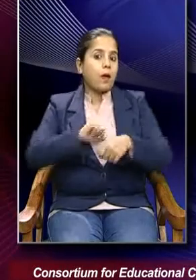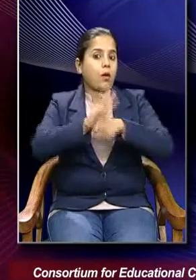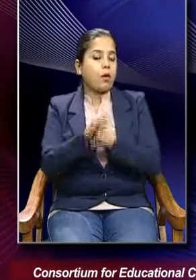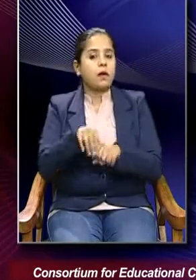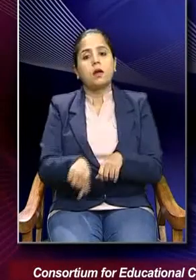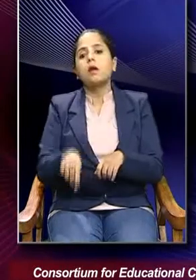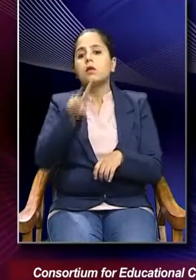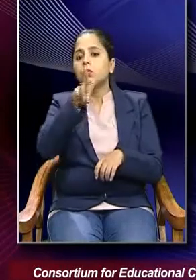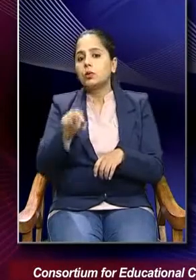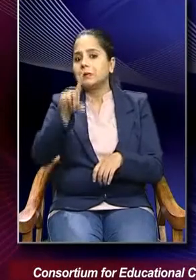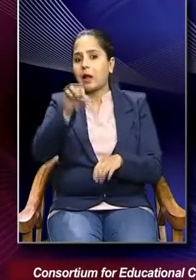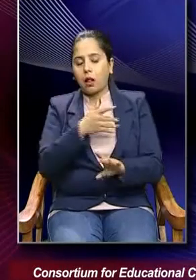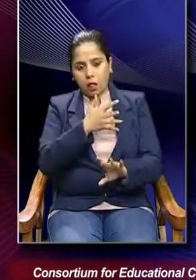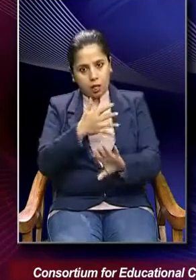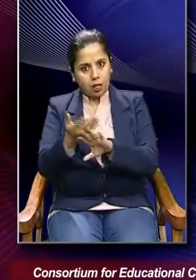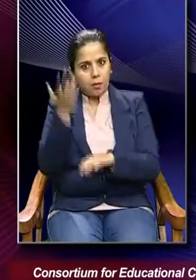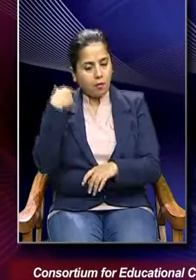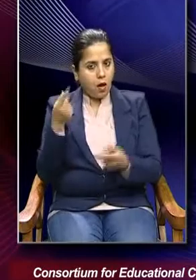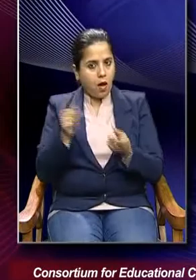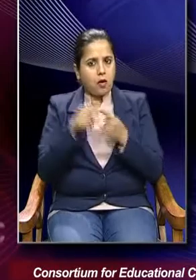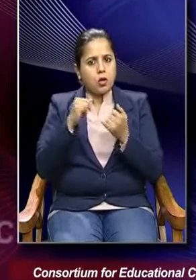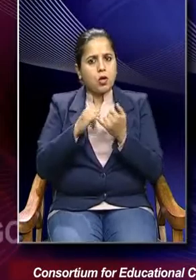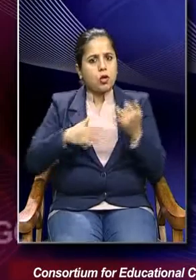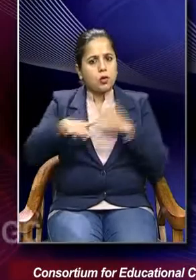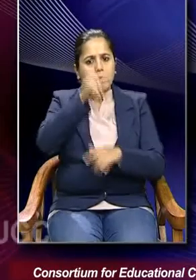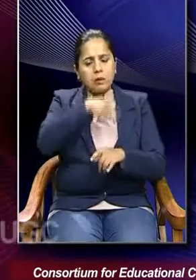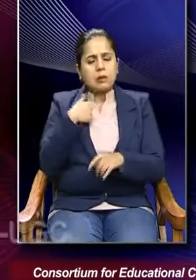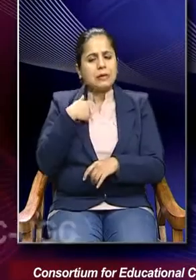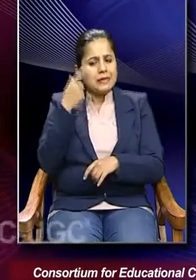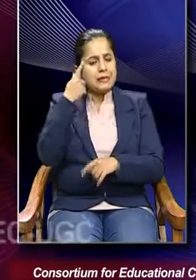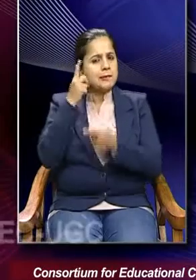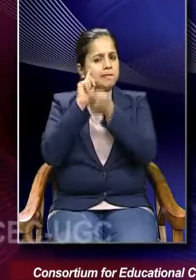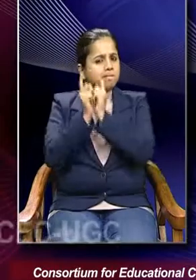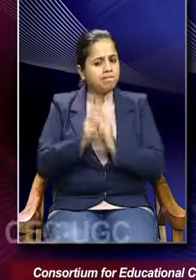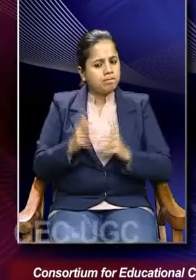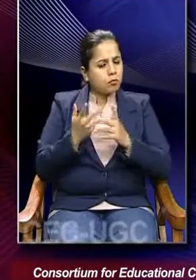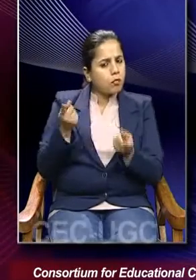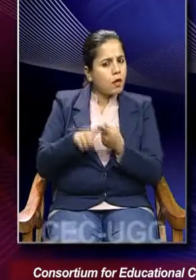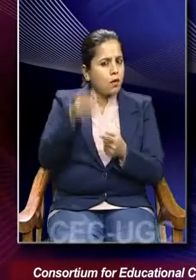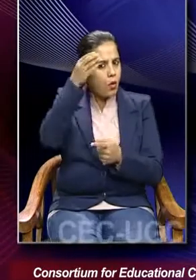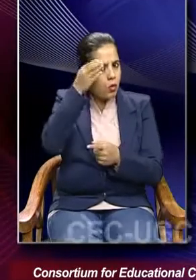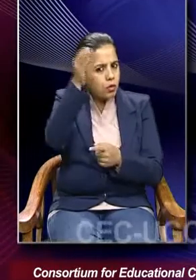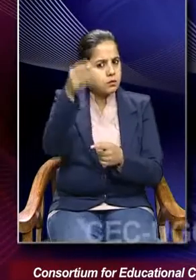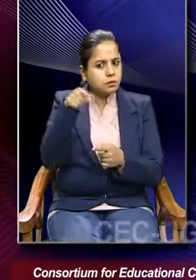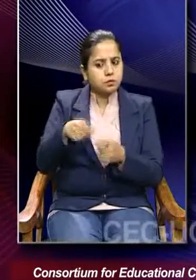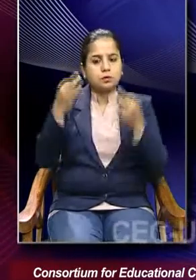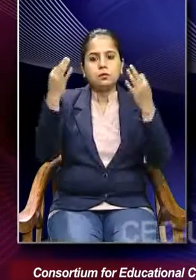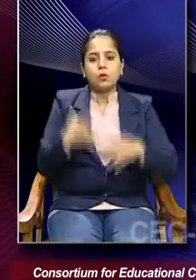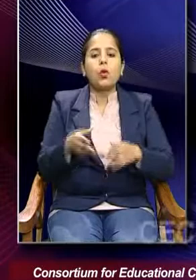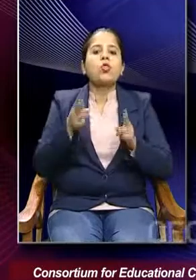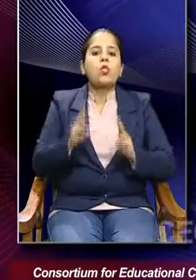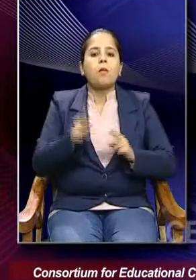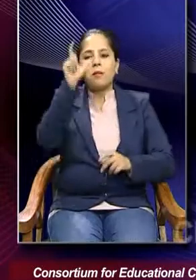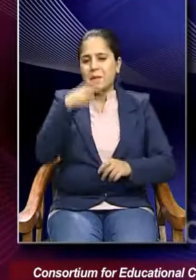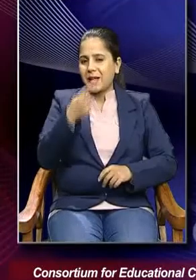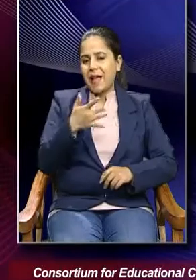COVID-19 pandemic, sociologists were trying to make sense of the concept of new normal.